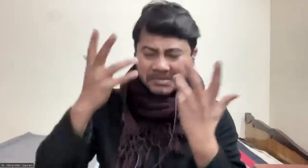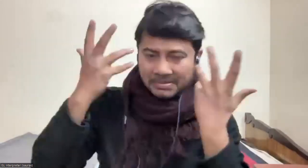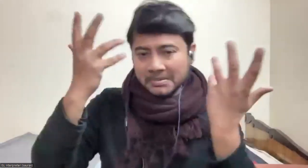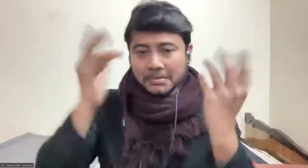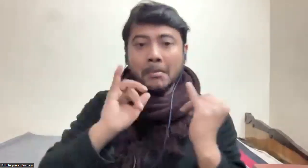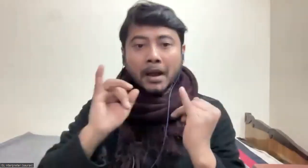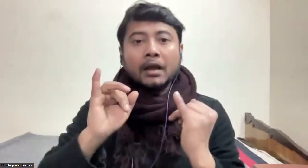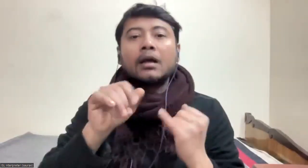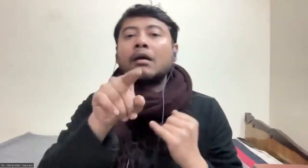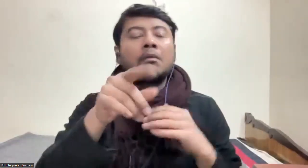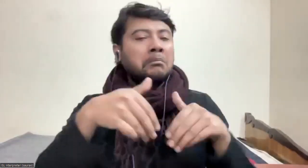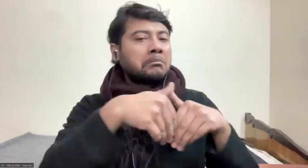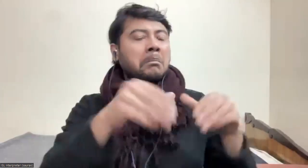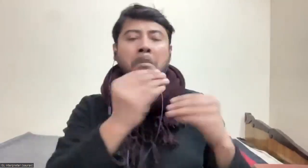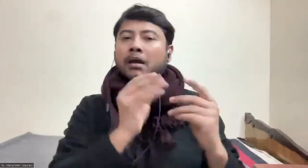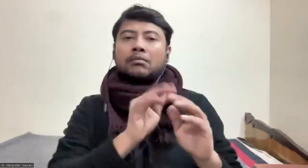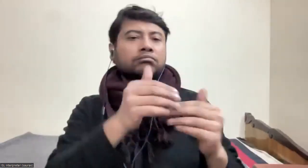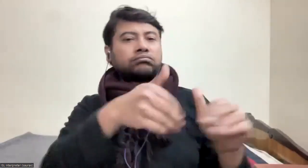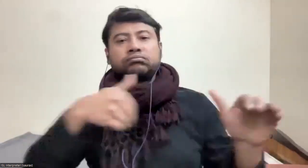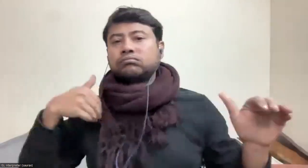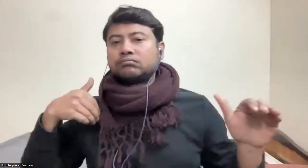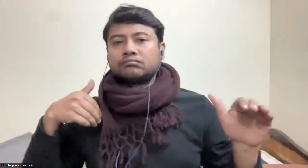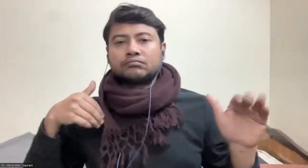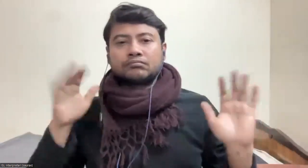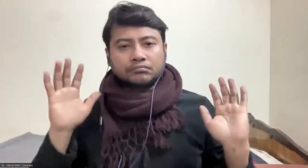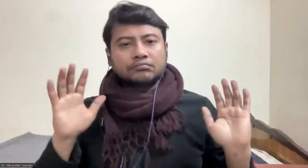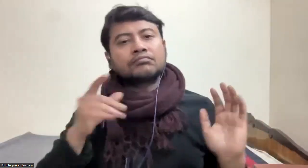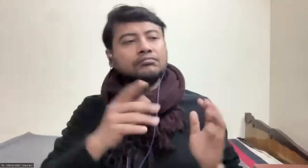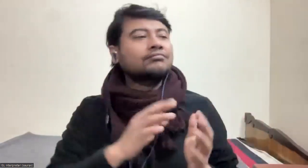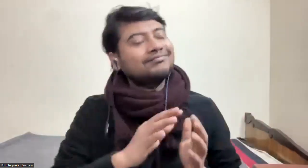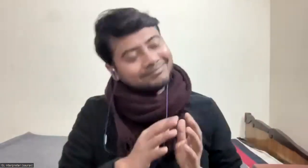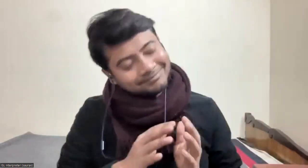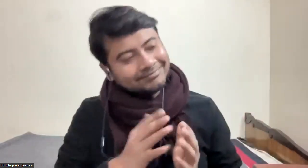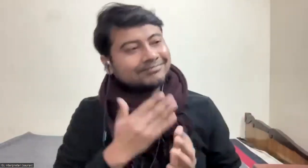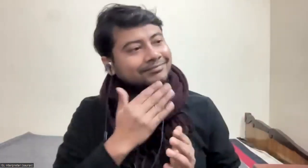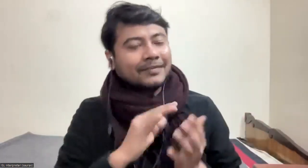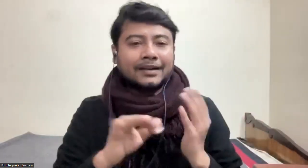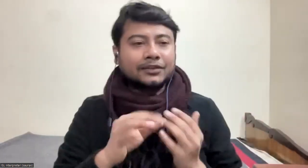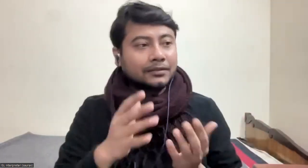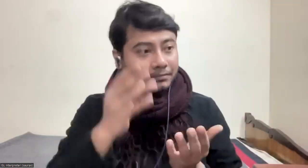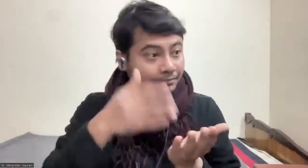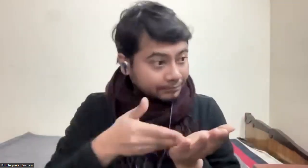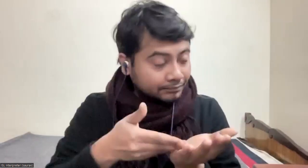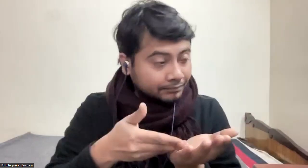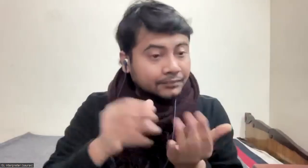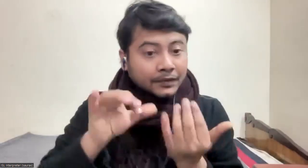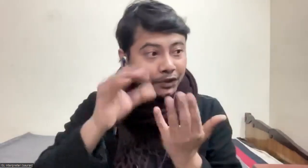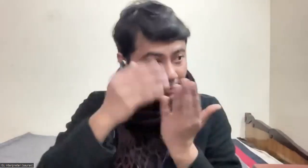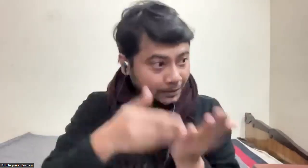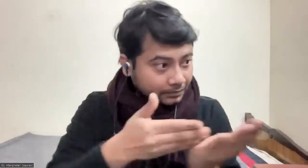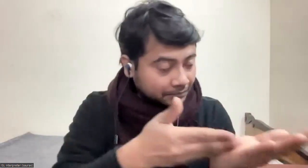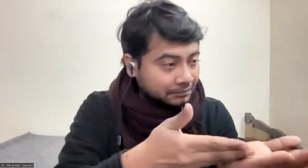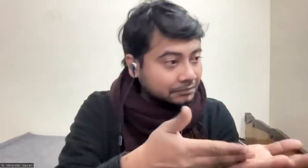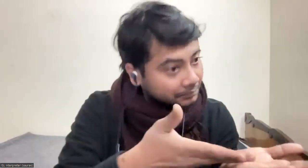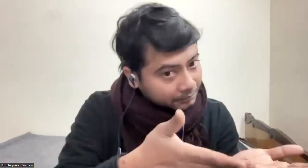people. Politely say thank you, Hare Krishna, move on, just give them prasad and move on. Don't try